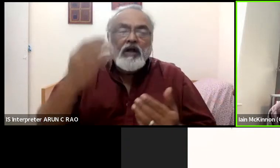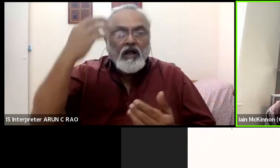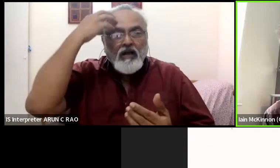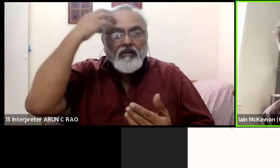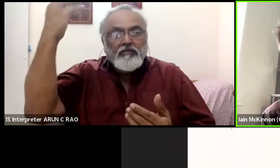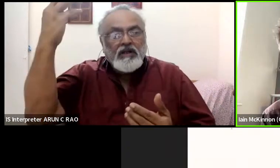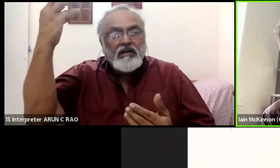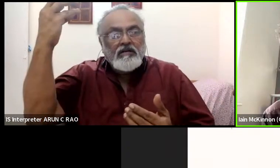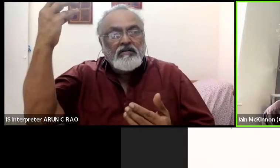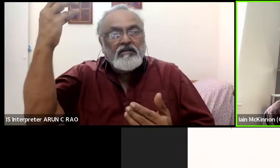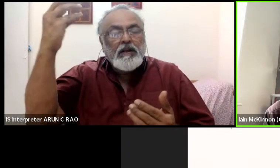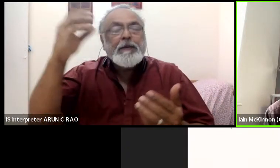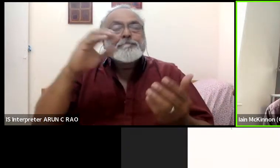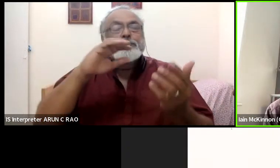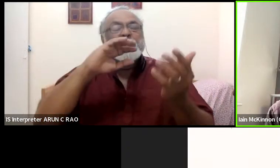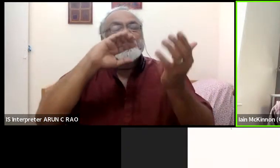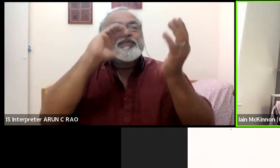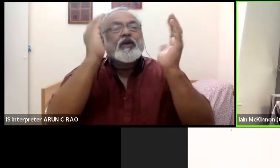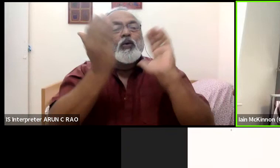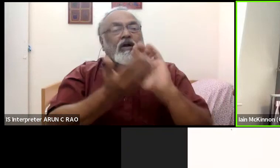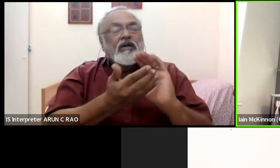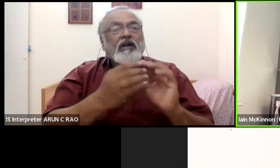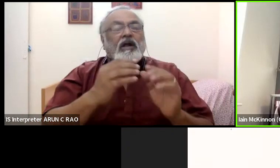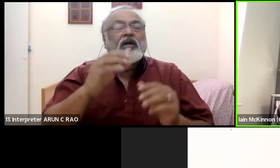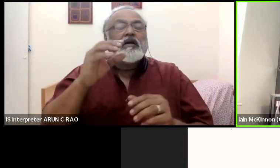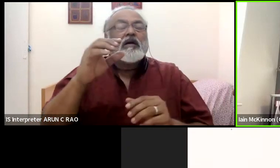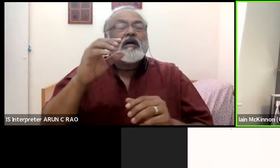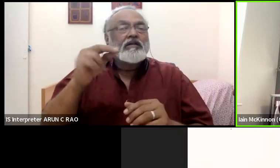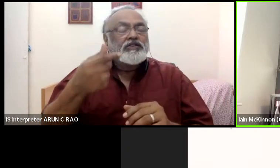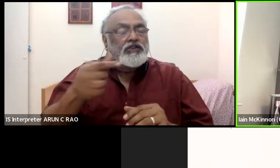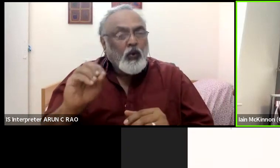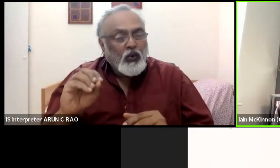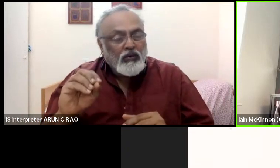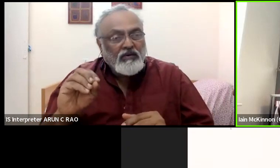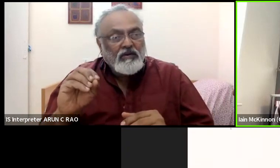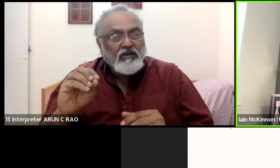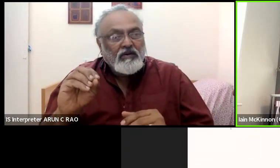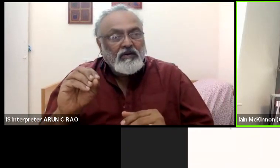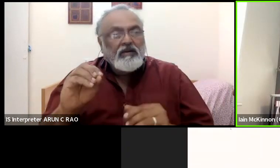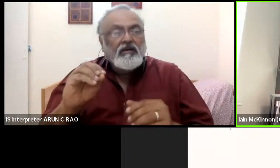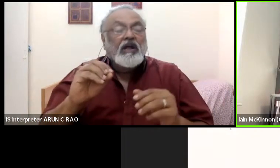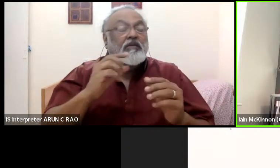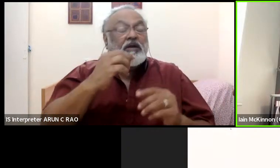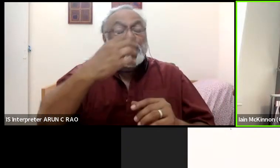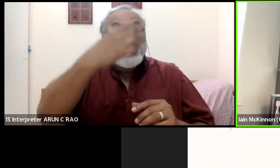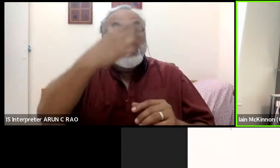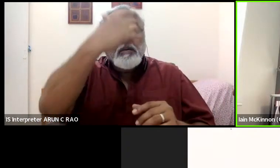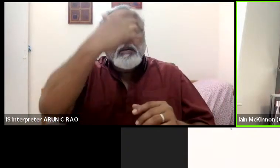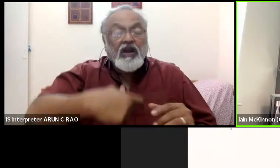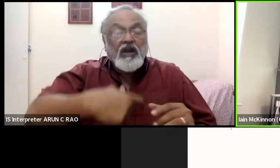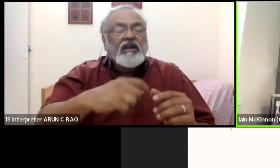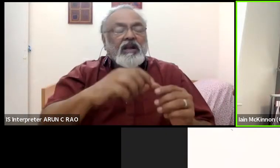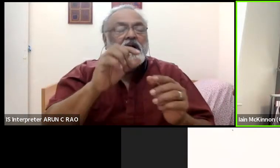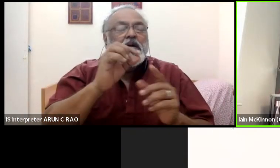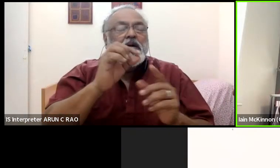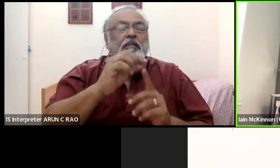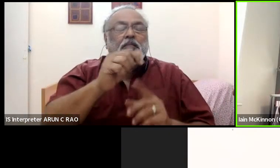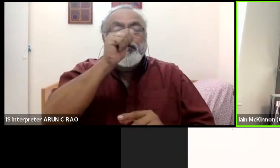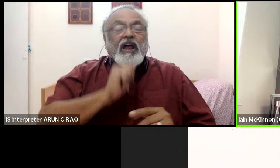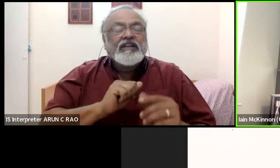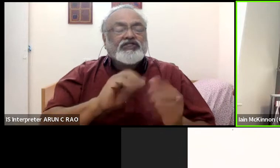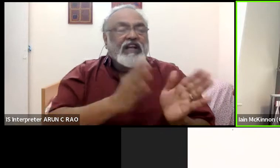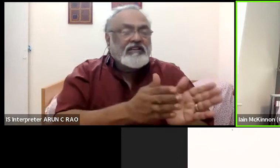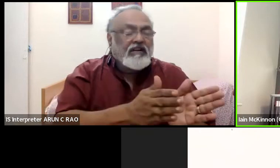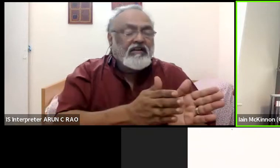organizations, and the private sector work together to improve the inclusion and accessibility in infrastructure, facilities,